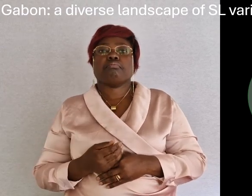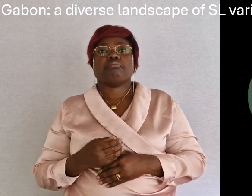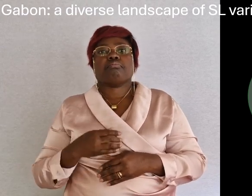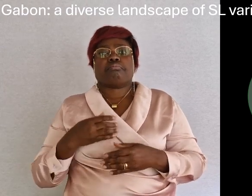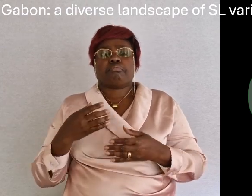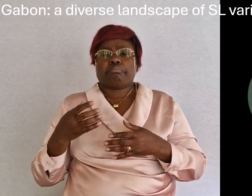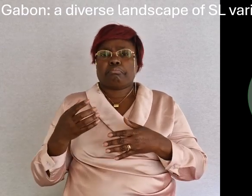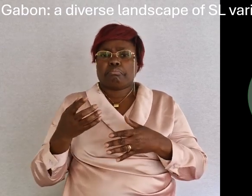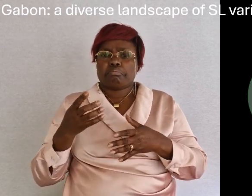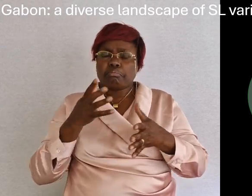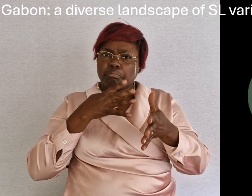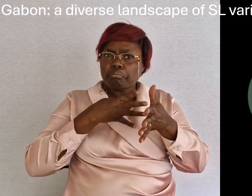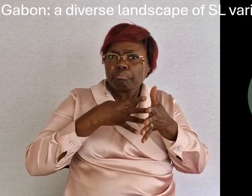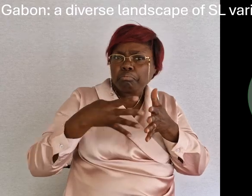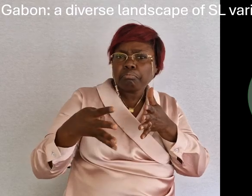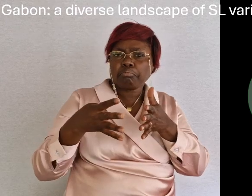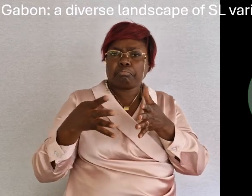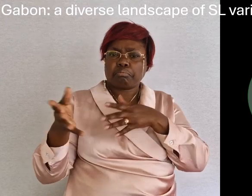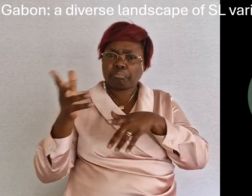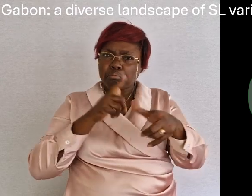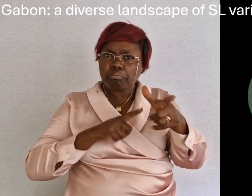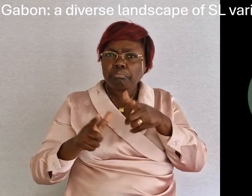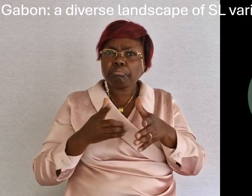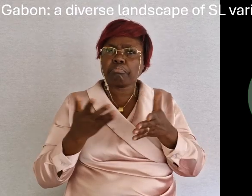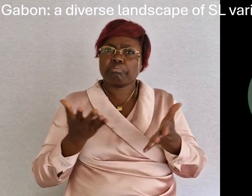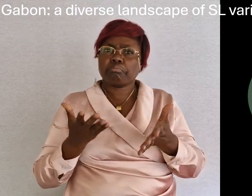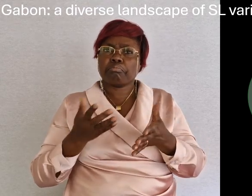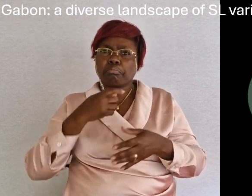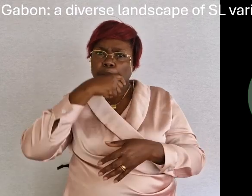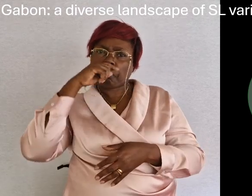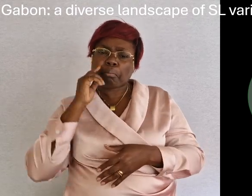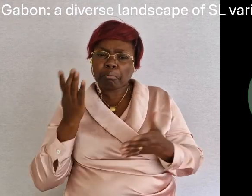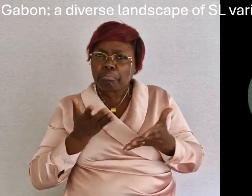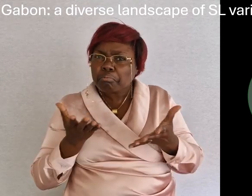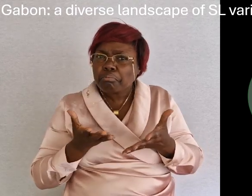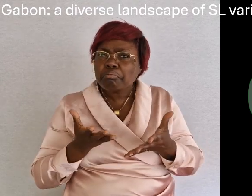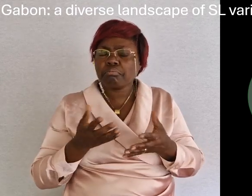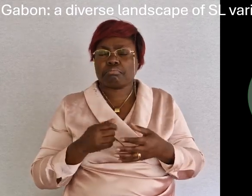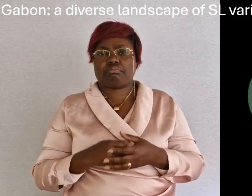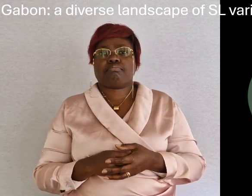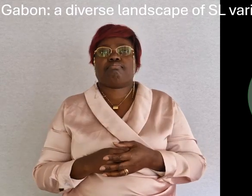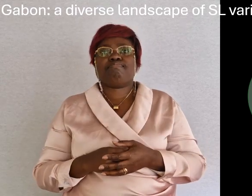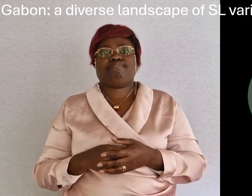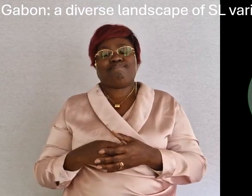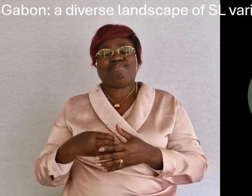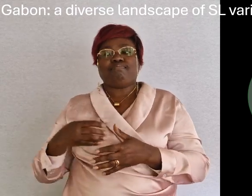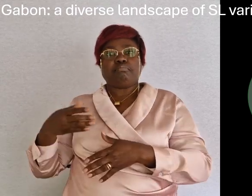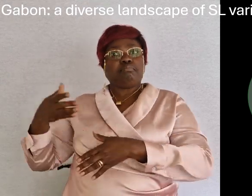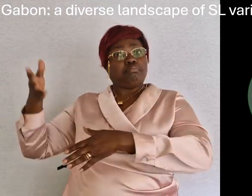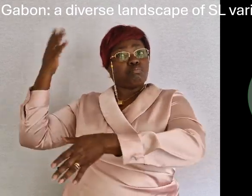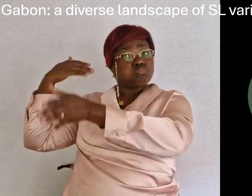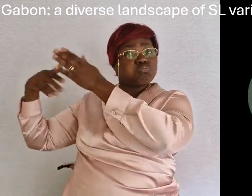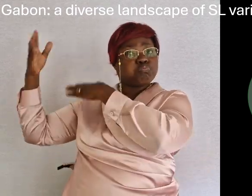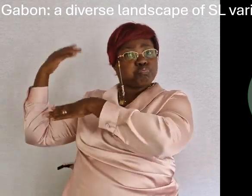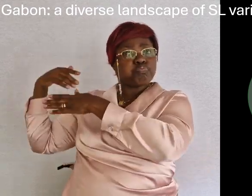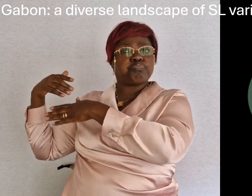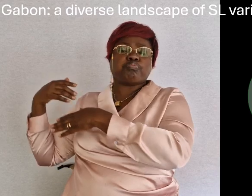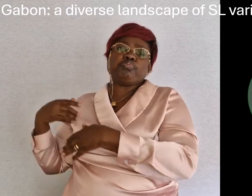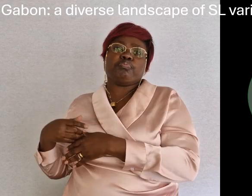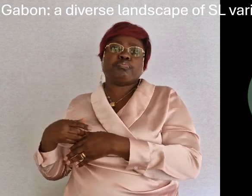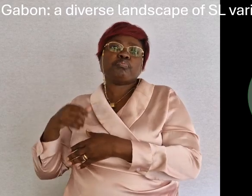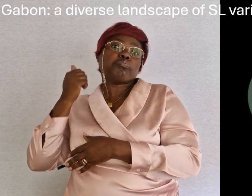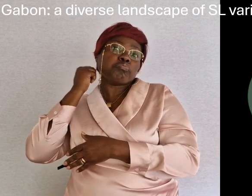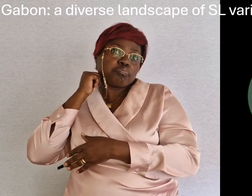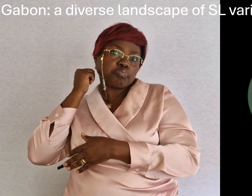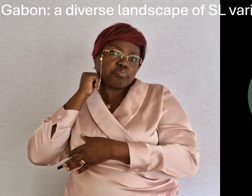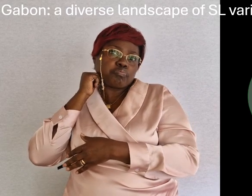basically Gabon. And I'm looking at the sign language situation there. So how is it? So